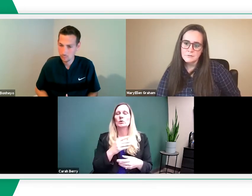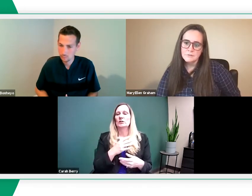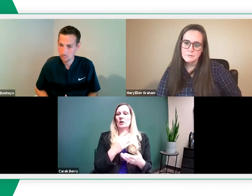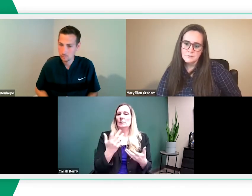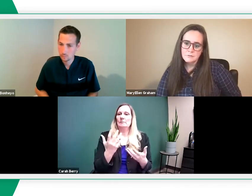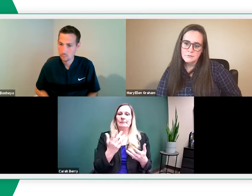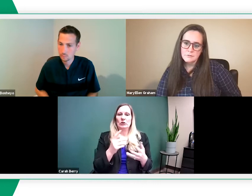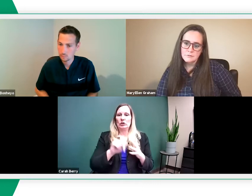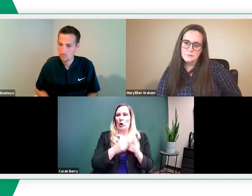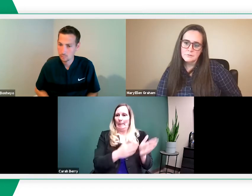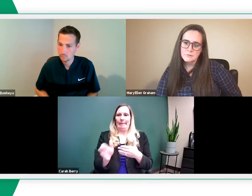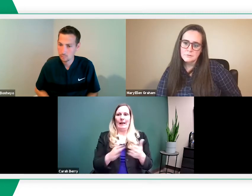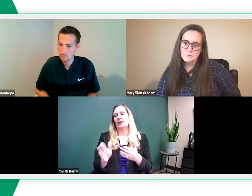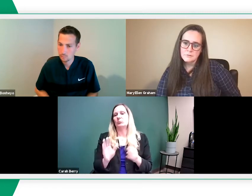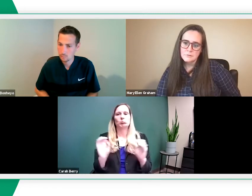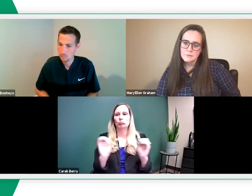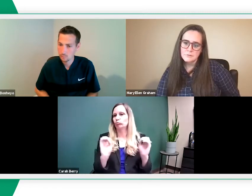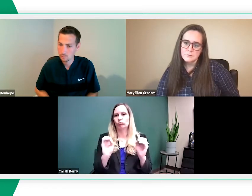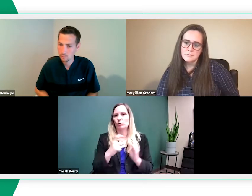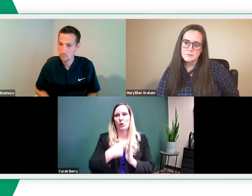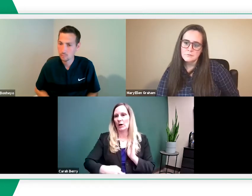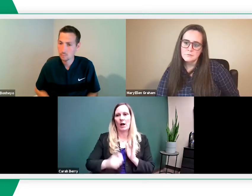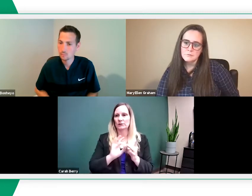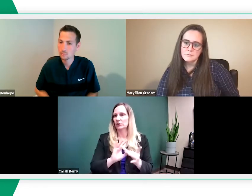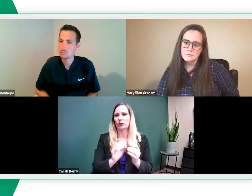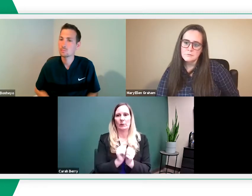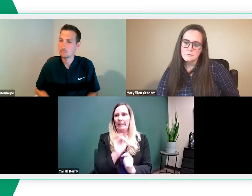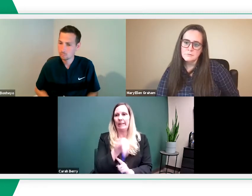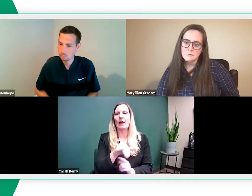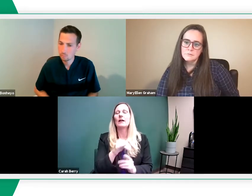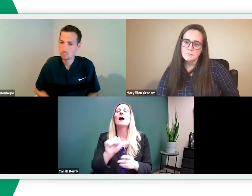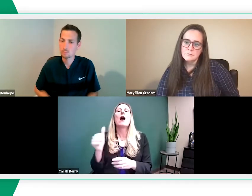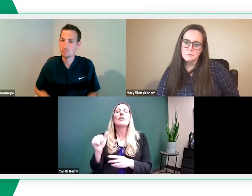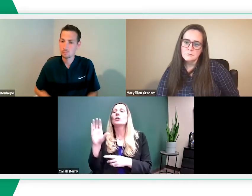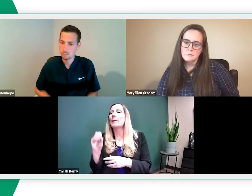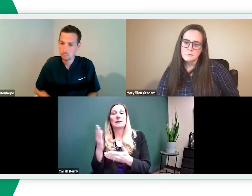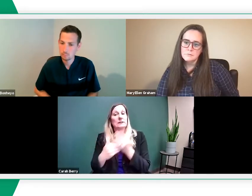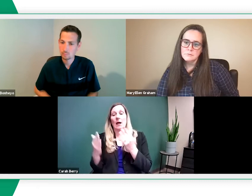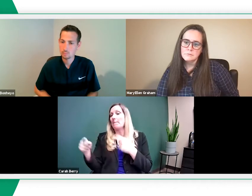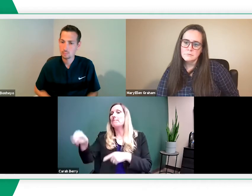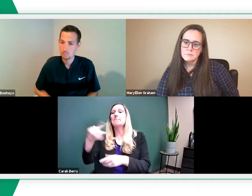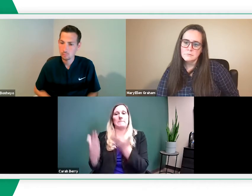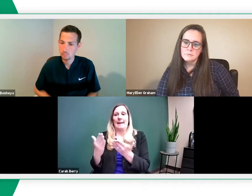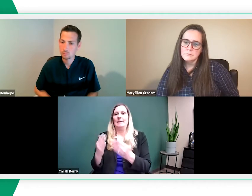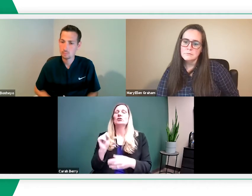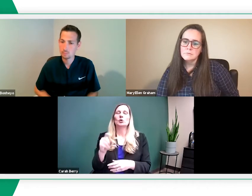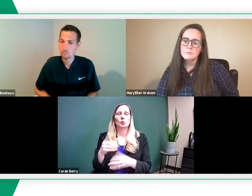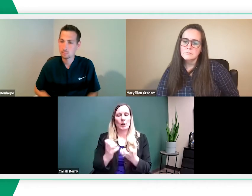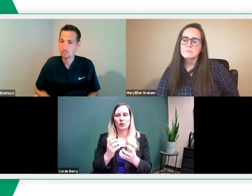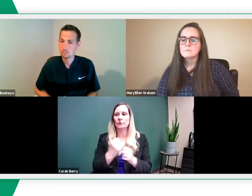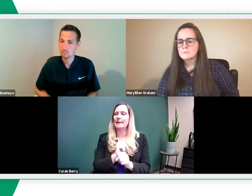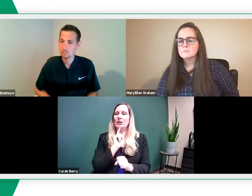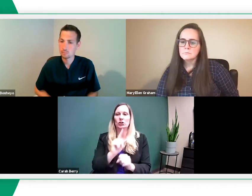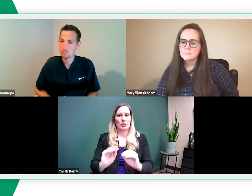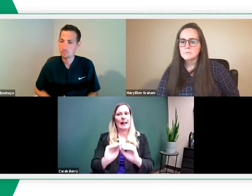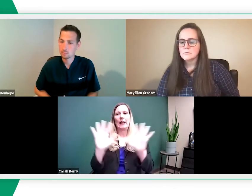what your goals are, and to start your plan, there is no cost for that kind of consultation. Other